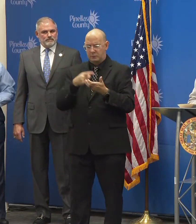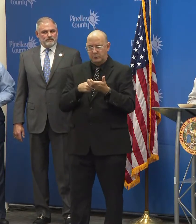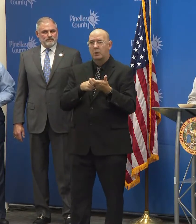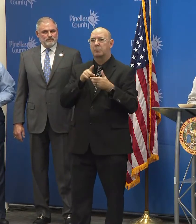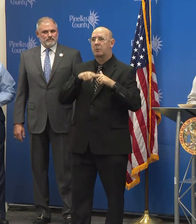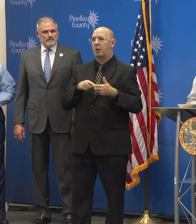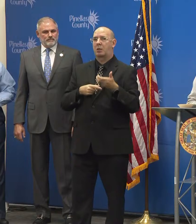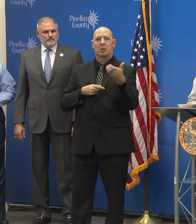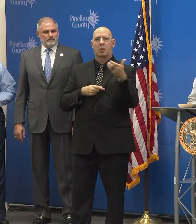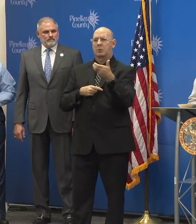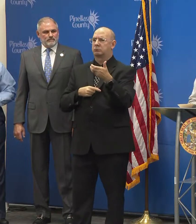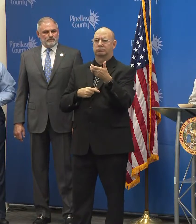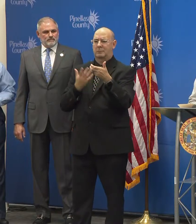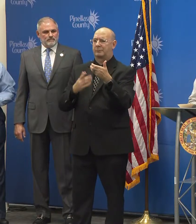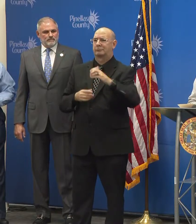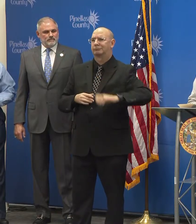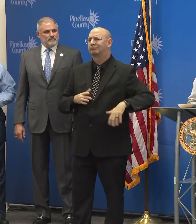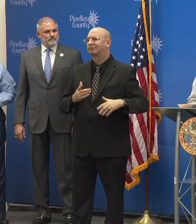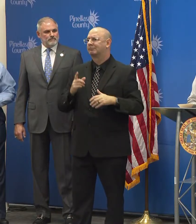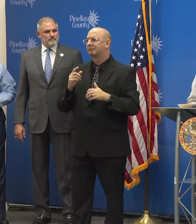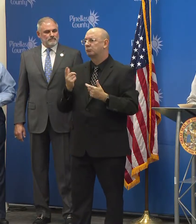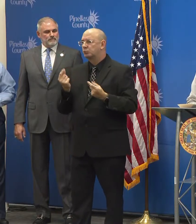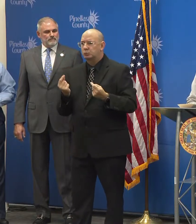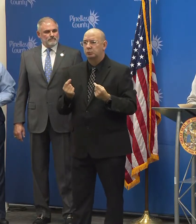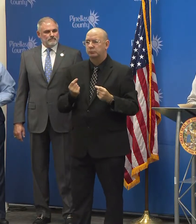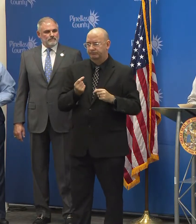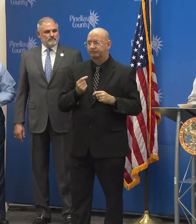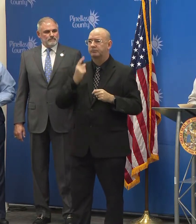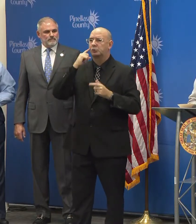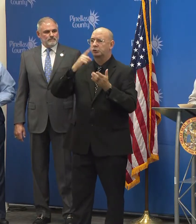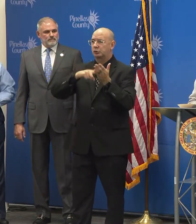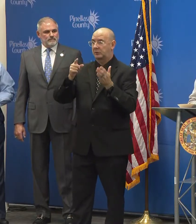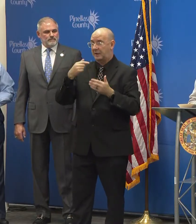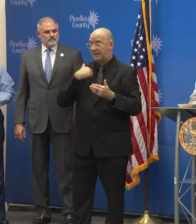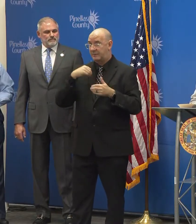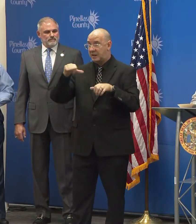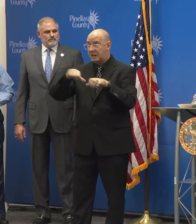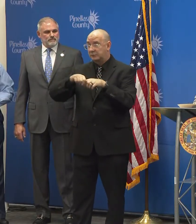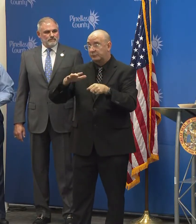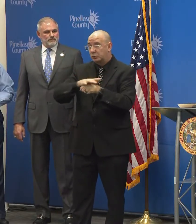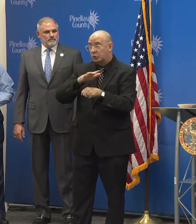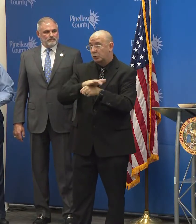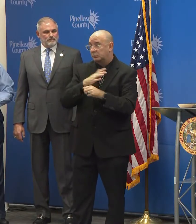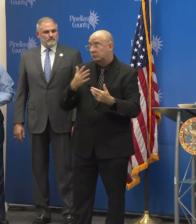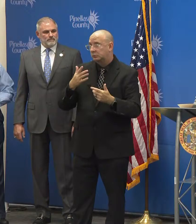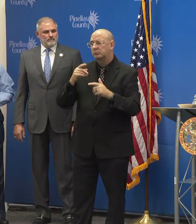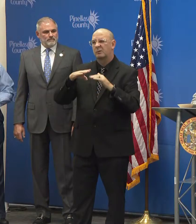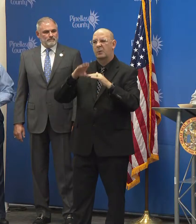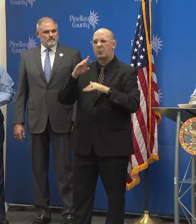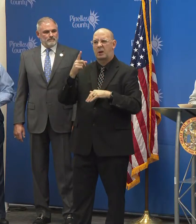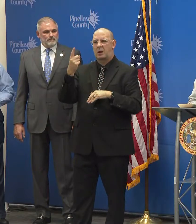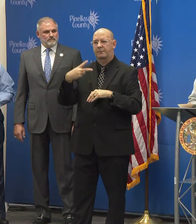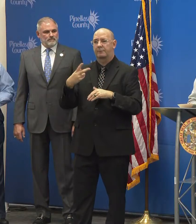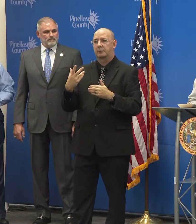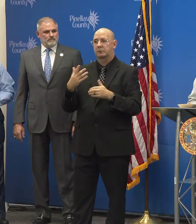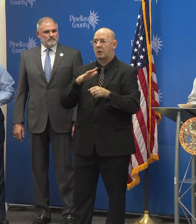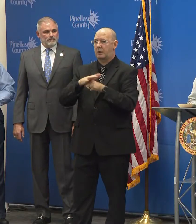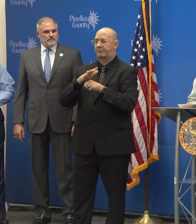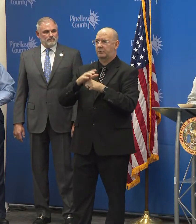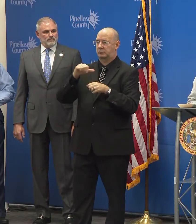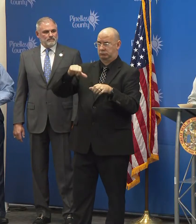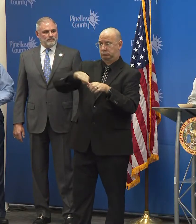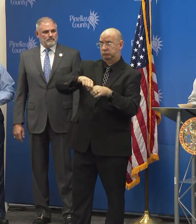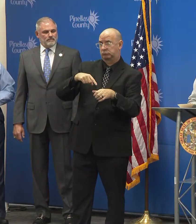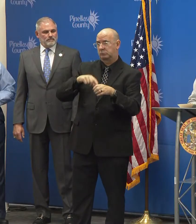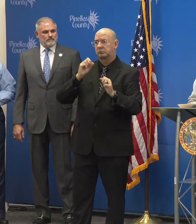Additionally, residents should ensure that their vehicle gas tanks are at least half full to ensure they have enough fuel to evacuate as soon as